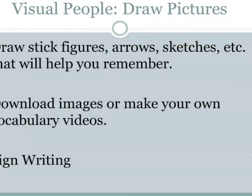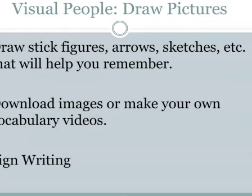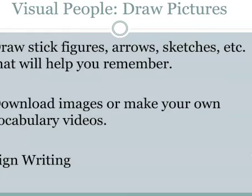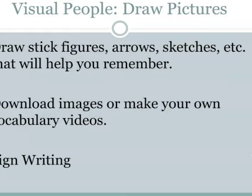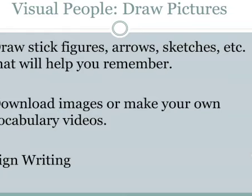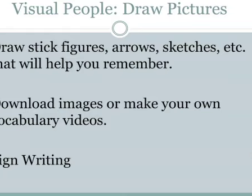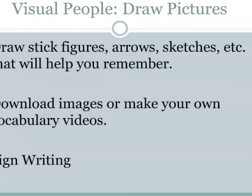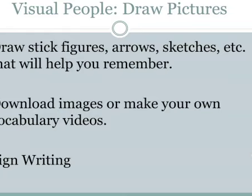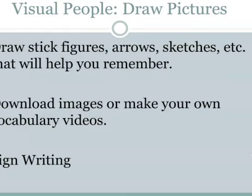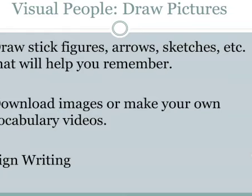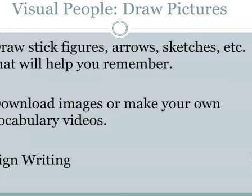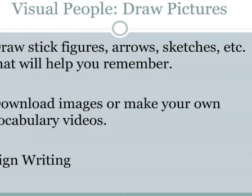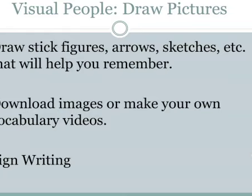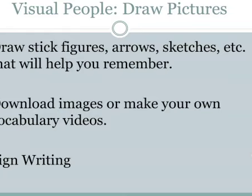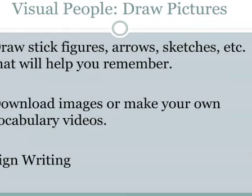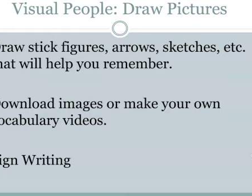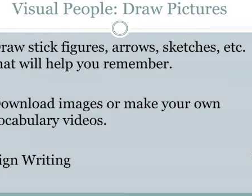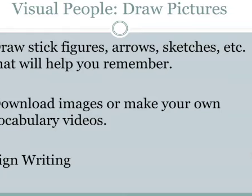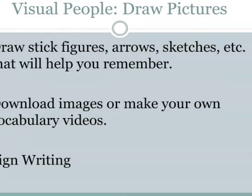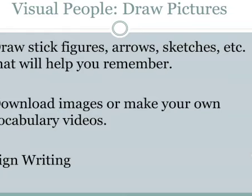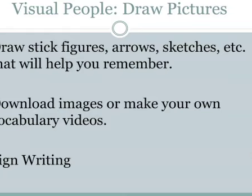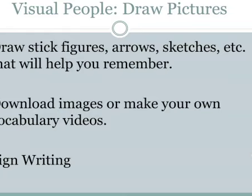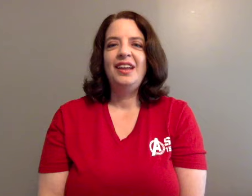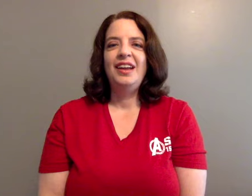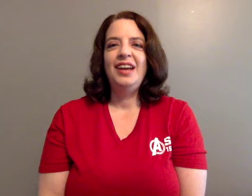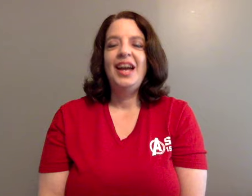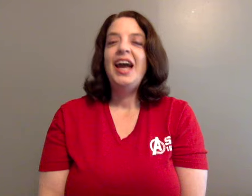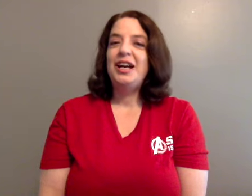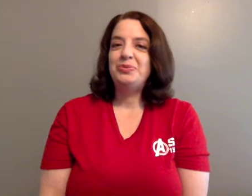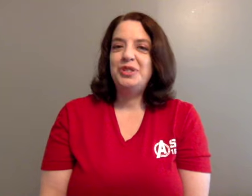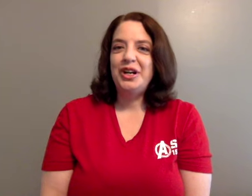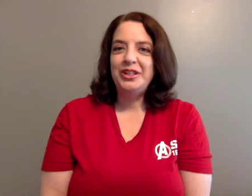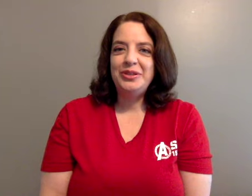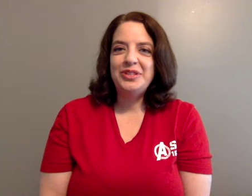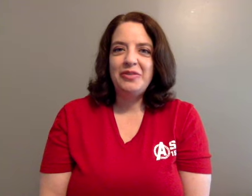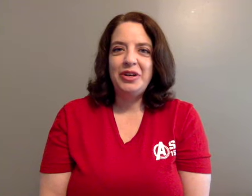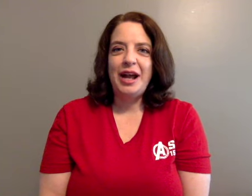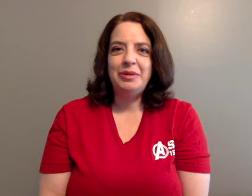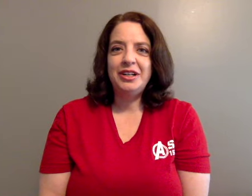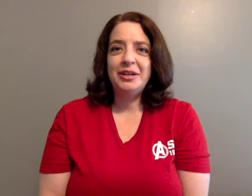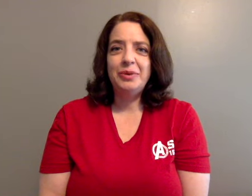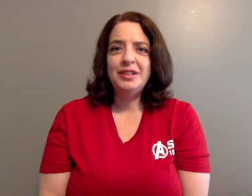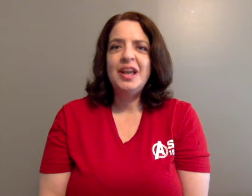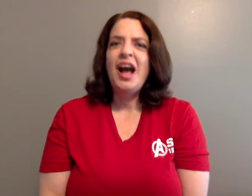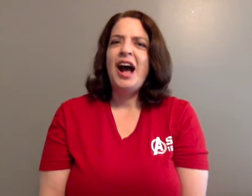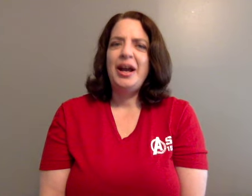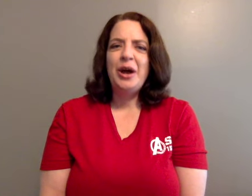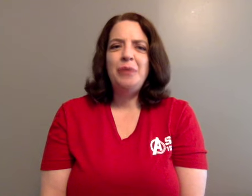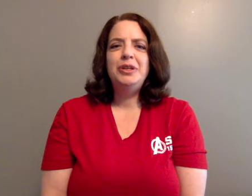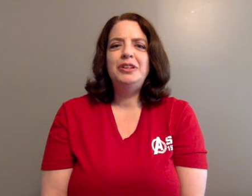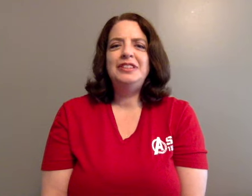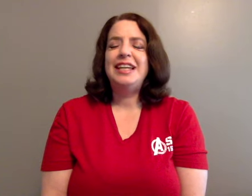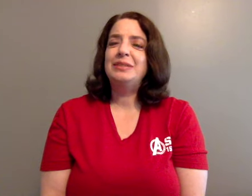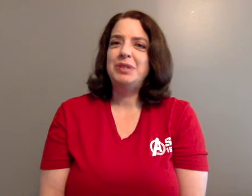about how to organize this information. As we start a new set of vocabulary words, I hope you'll take some time